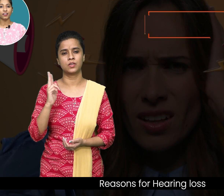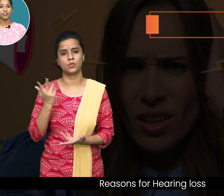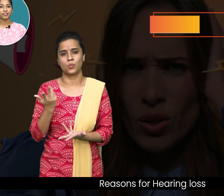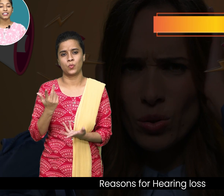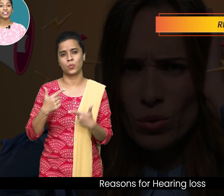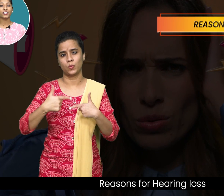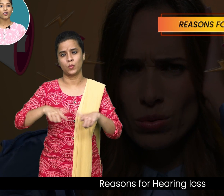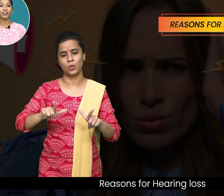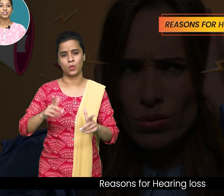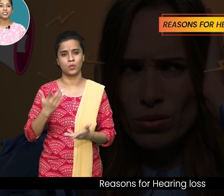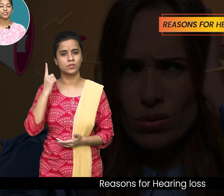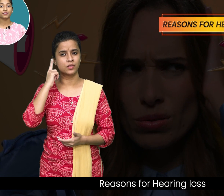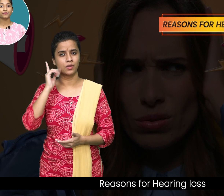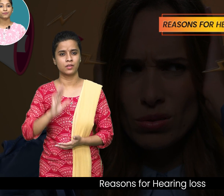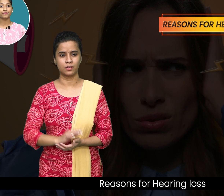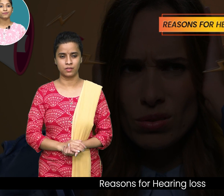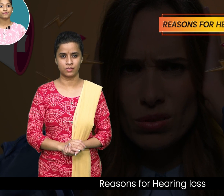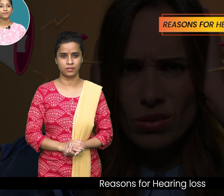Reasons for hearing loss.